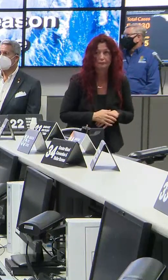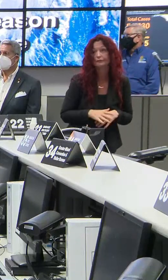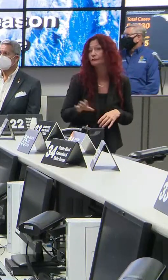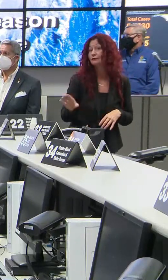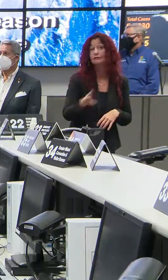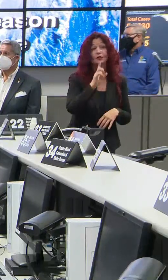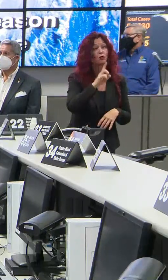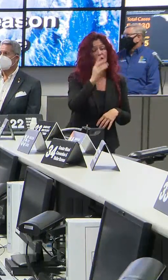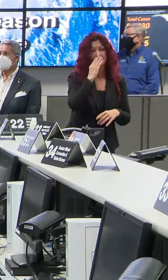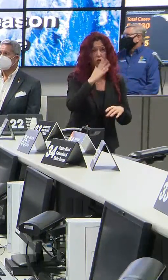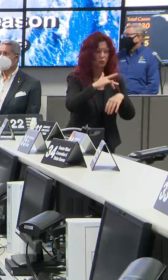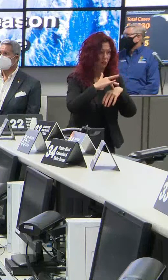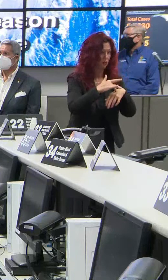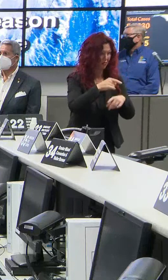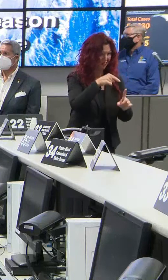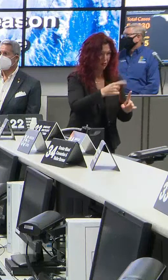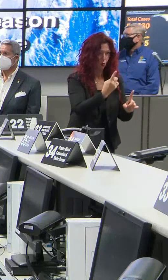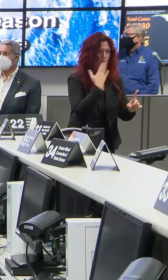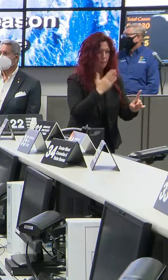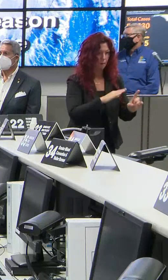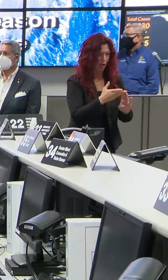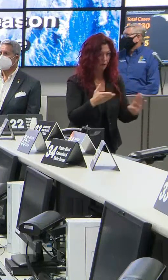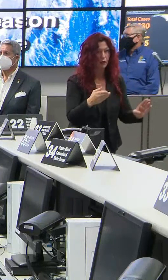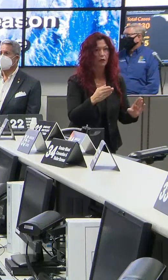proud as residents of Miami-Dade County.